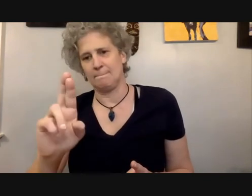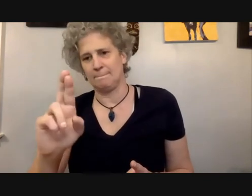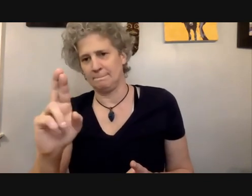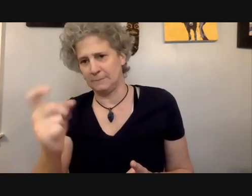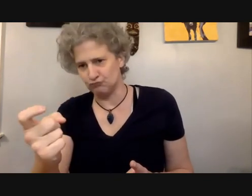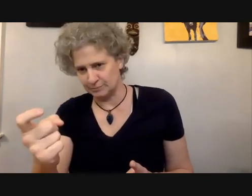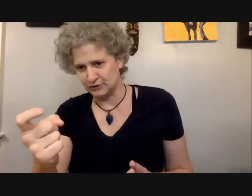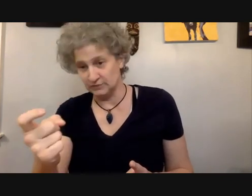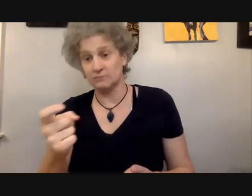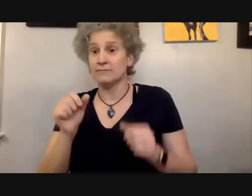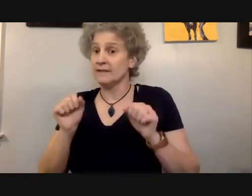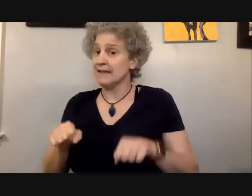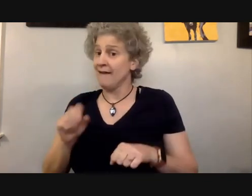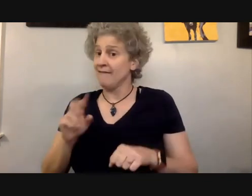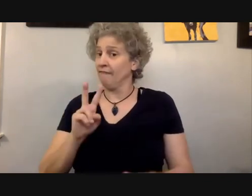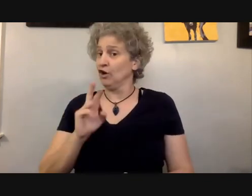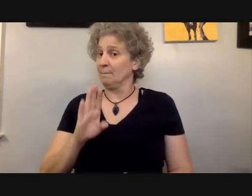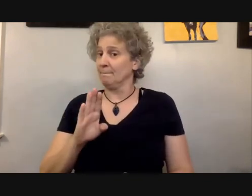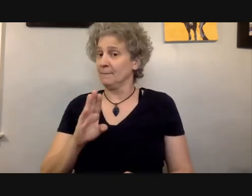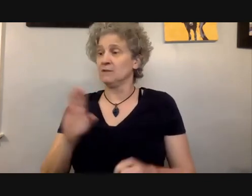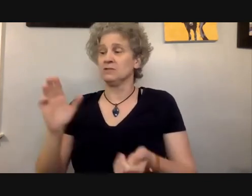prescription.